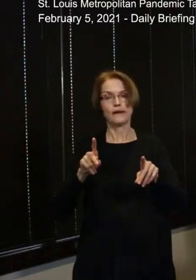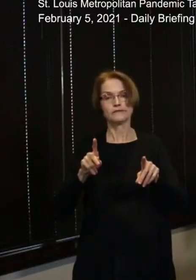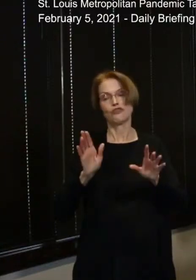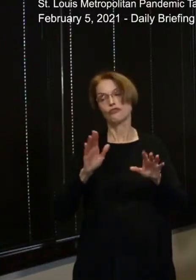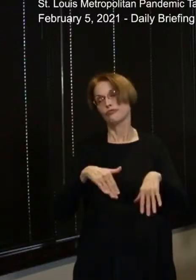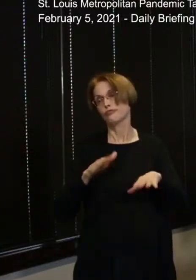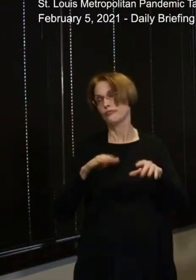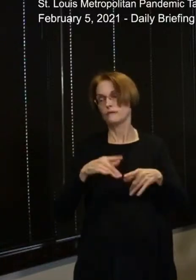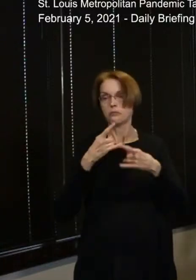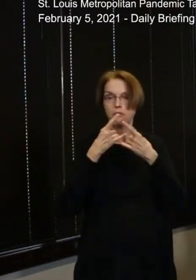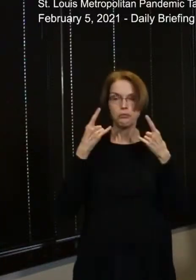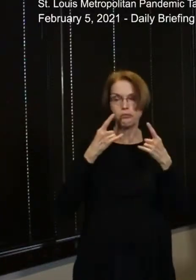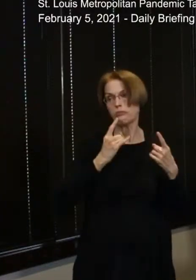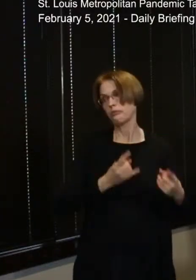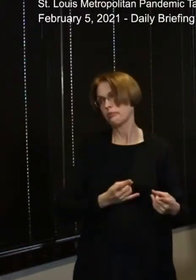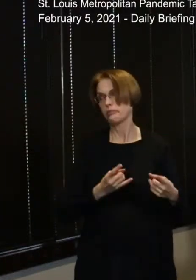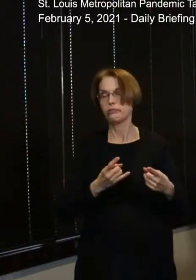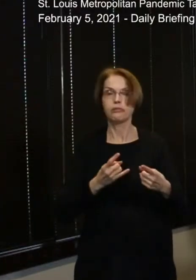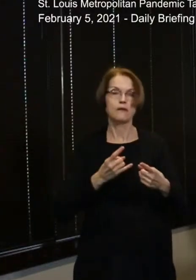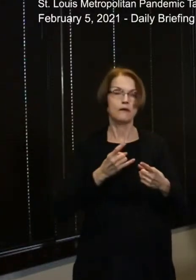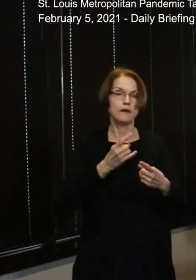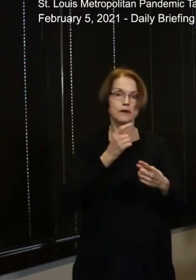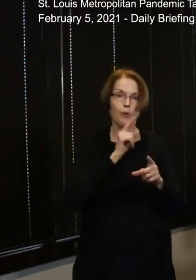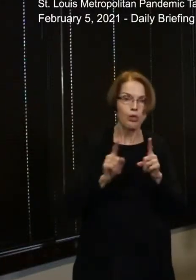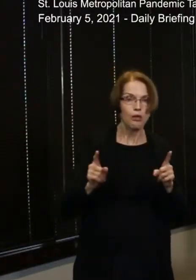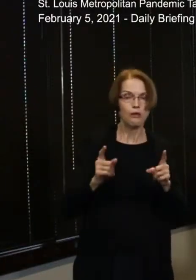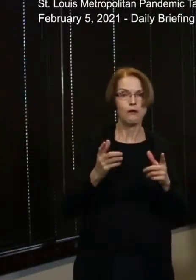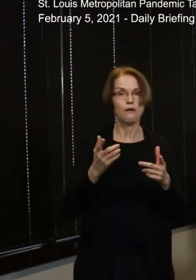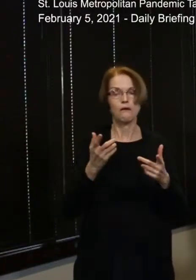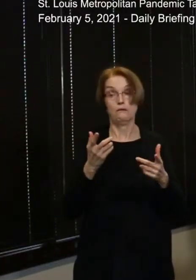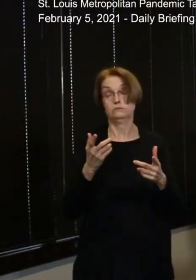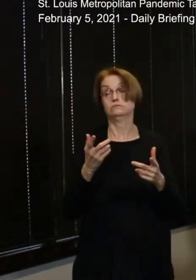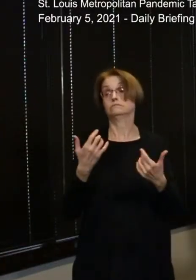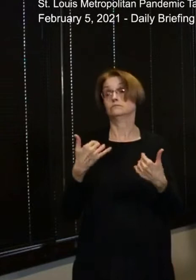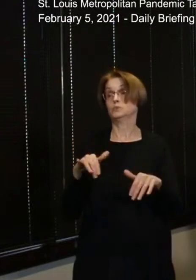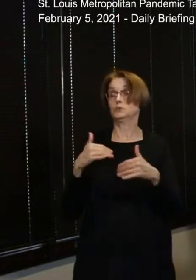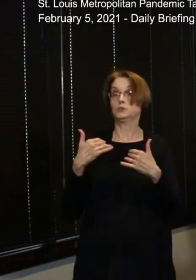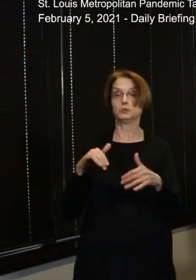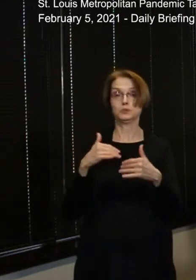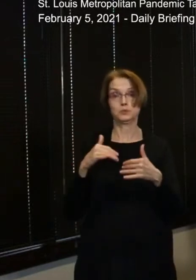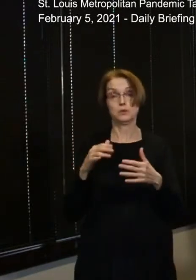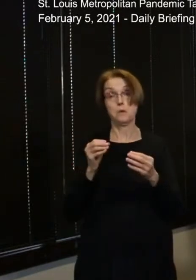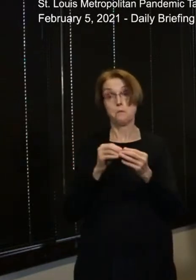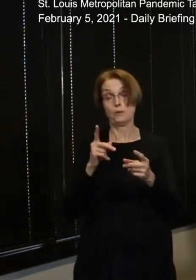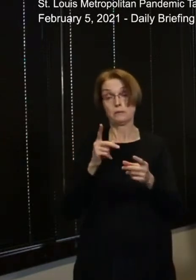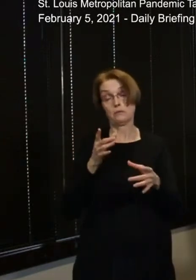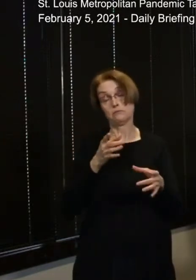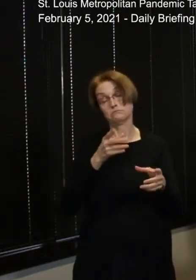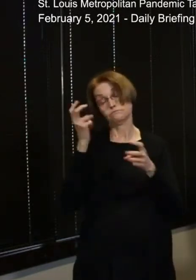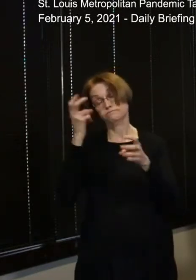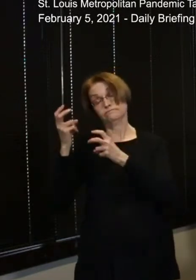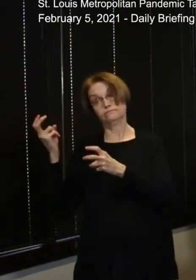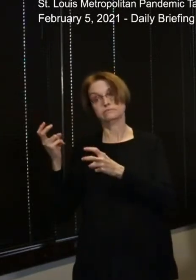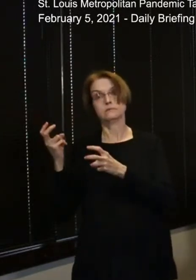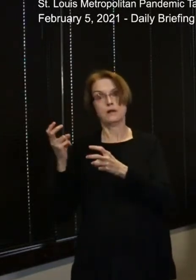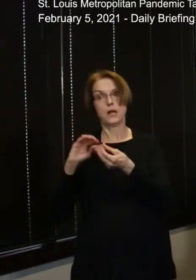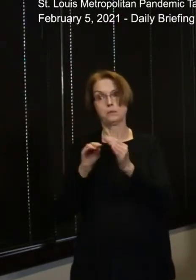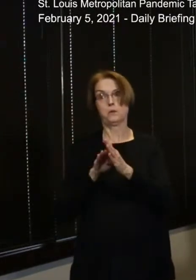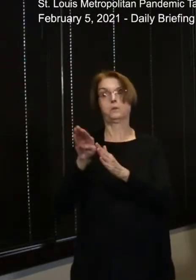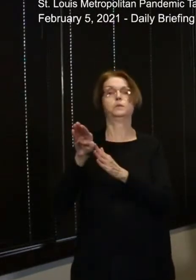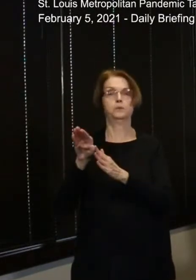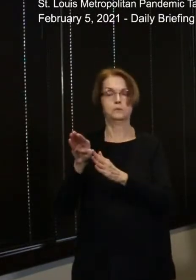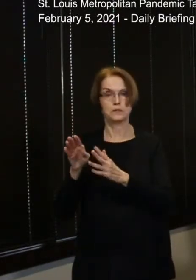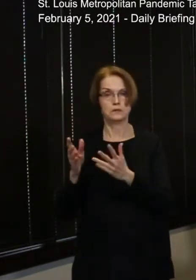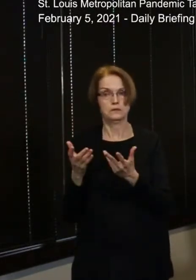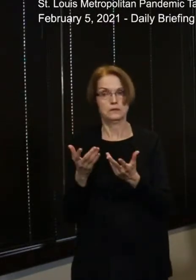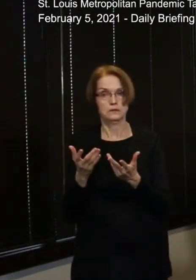wearing masks or doing all of those other prevention strategies, then we could lose all of the ground that we've gained over the last couple of months.